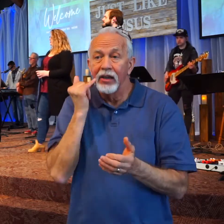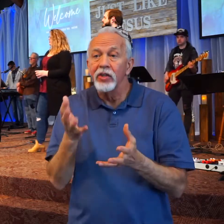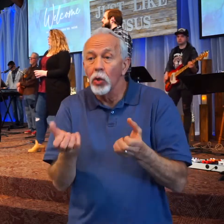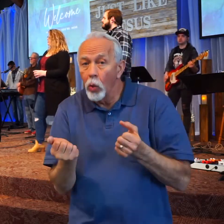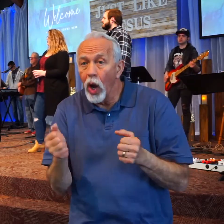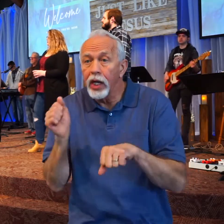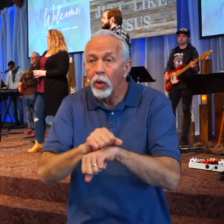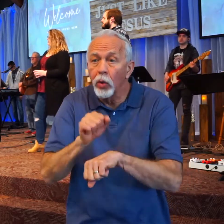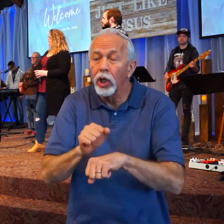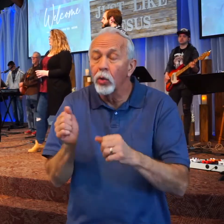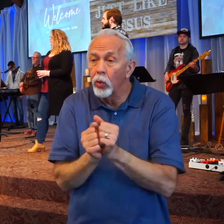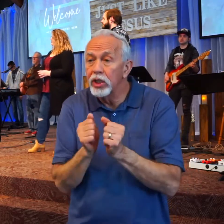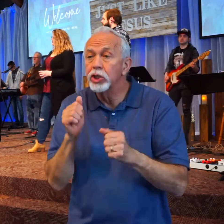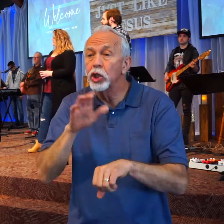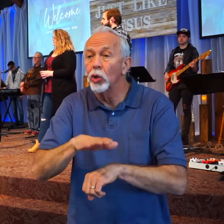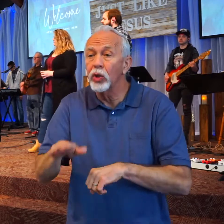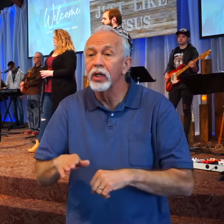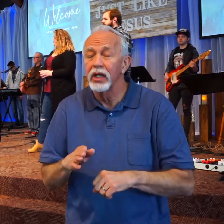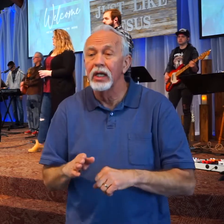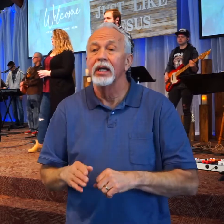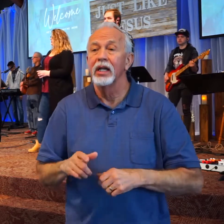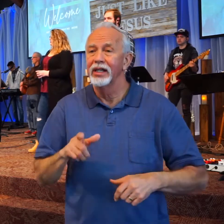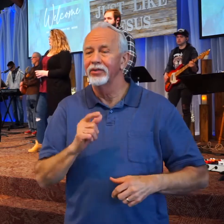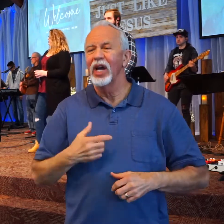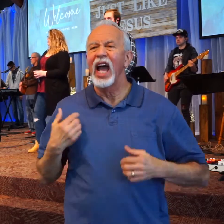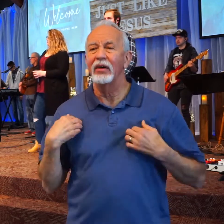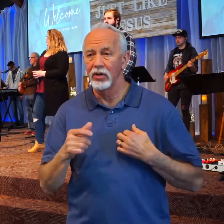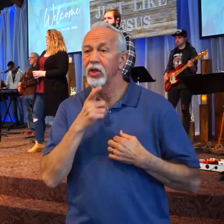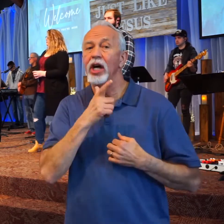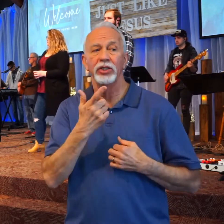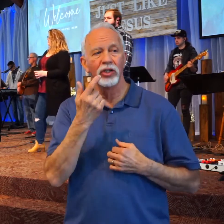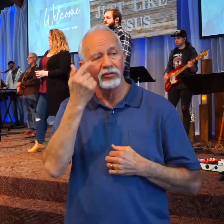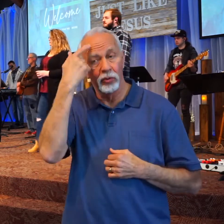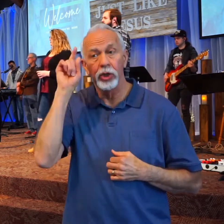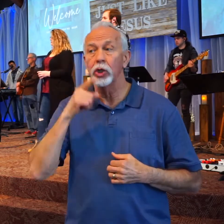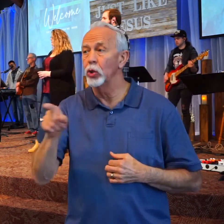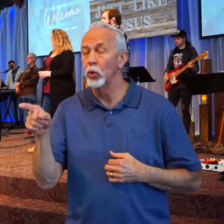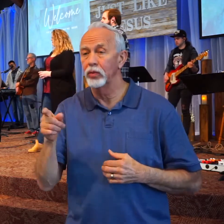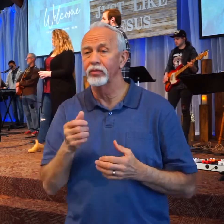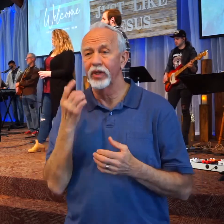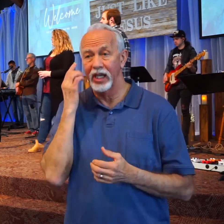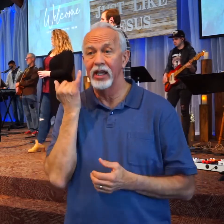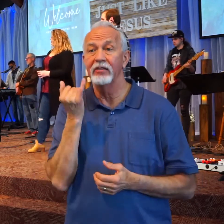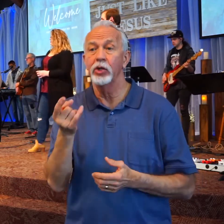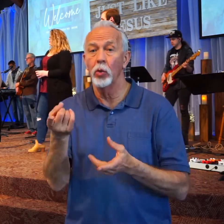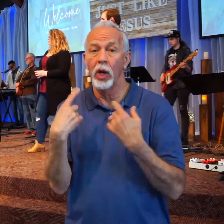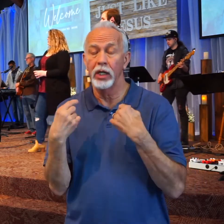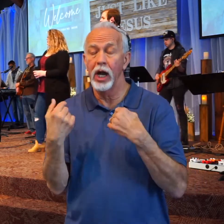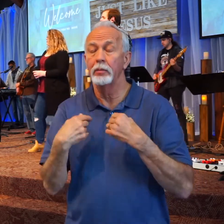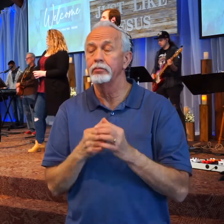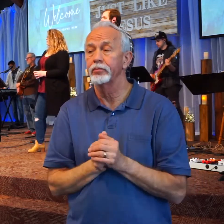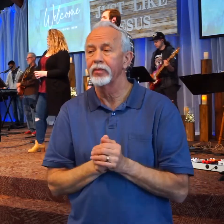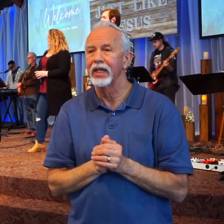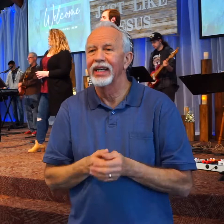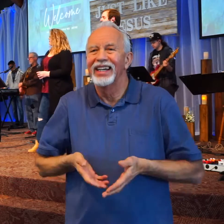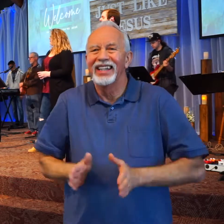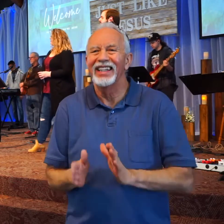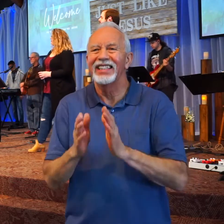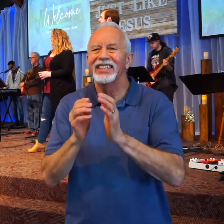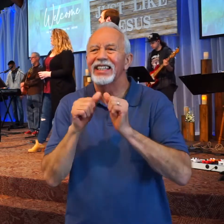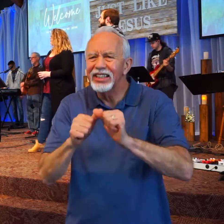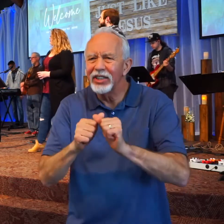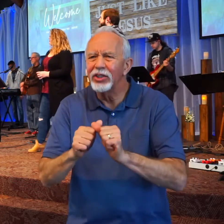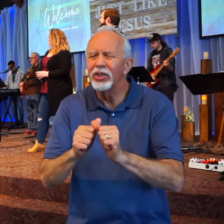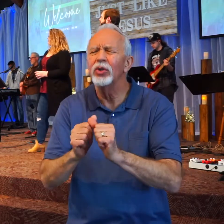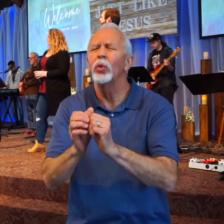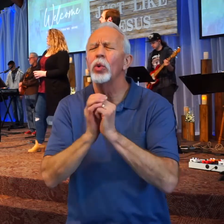children, that's the place to be. Lunch will be provided in the worship center. All right. Let's go ahead and continue worship and